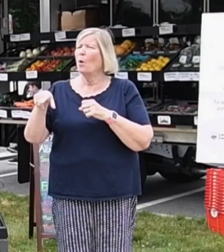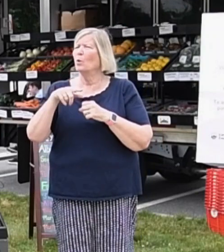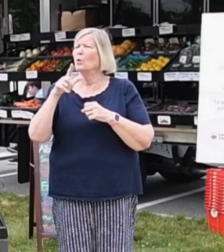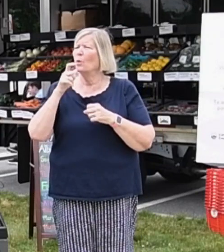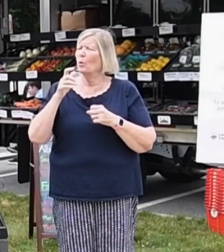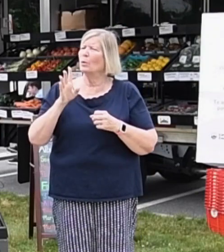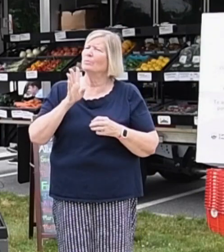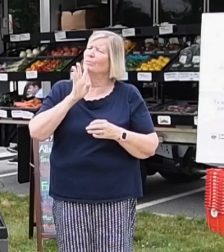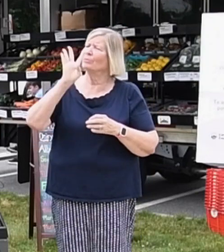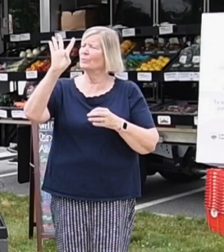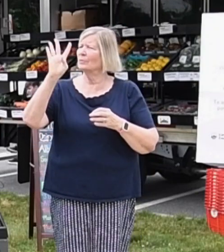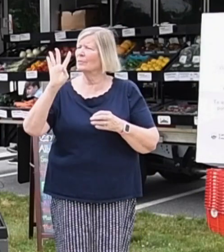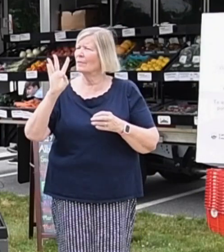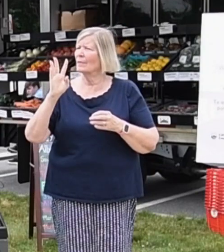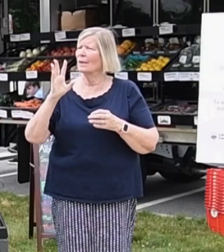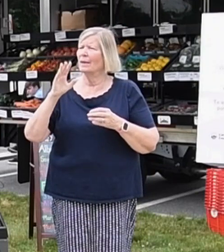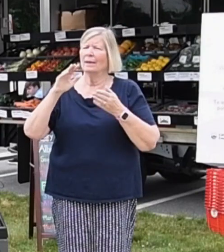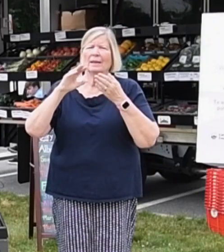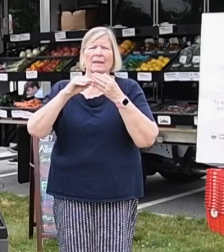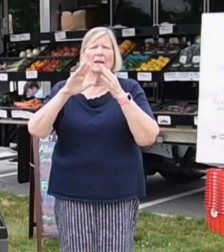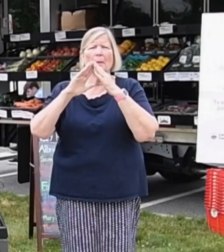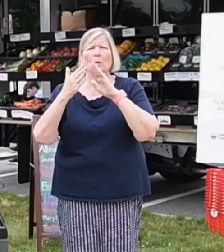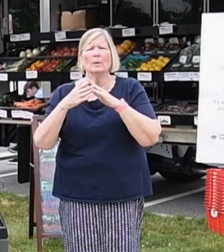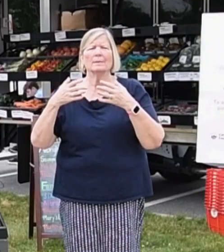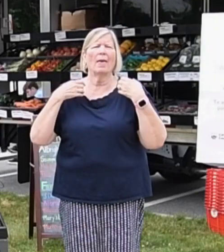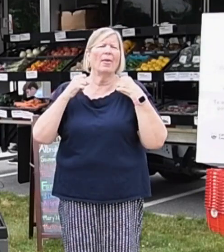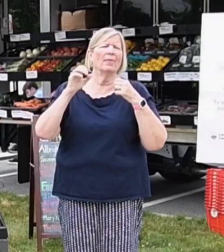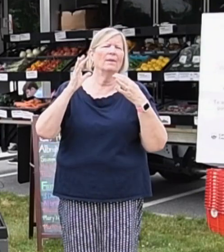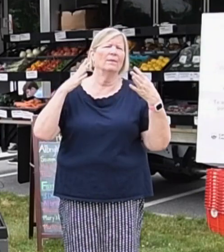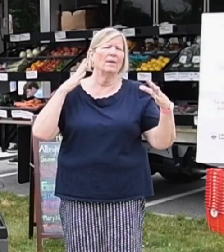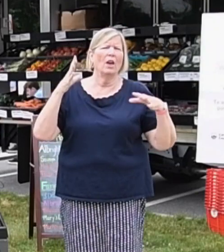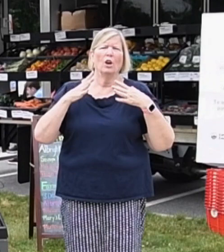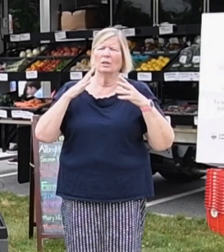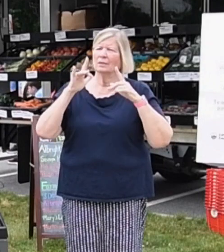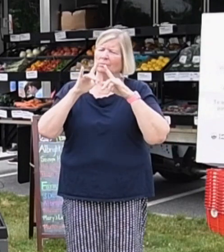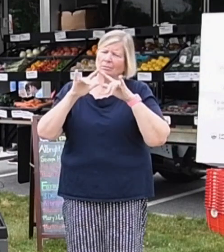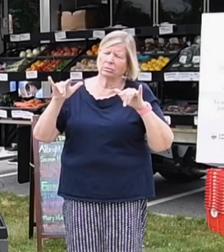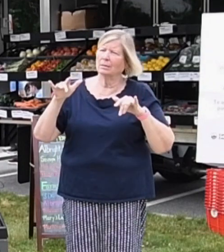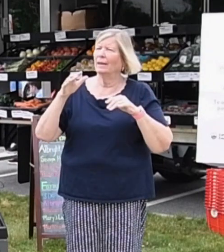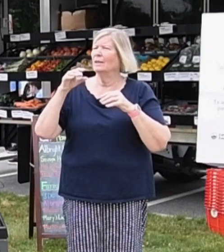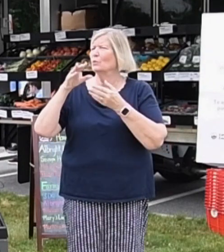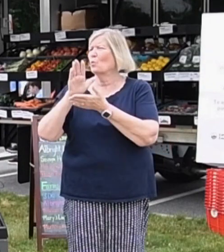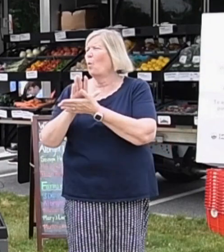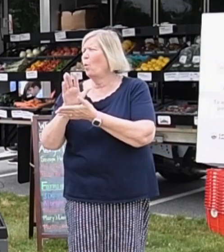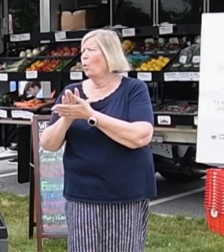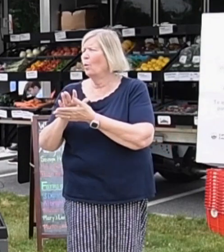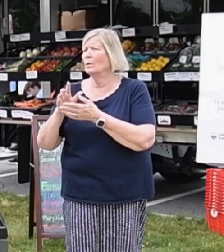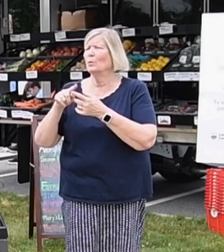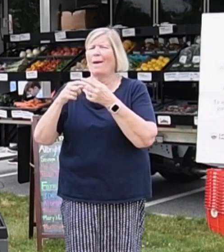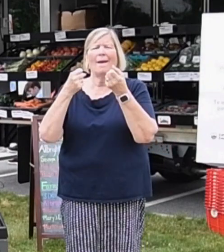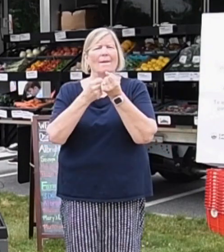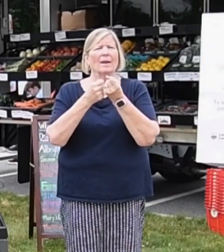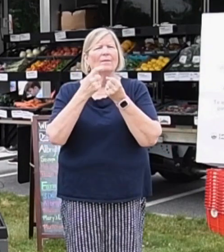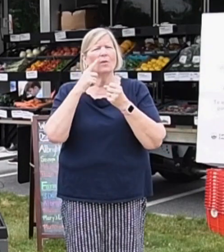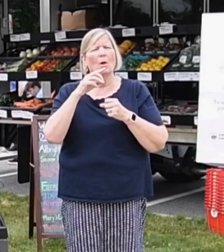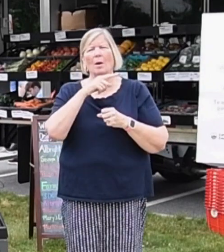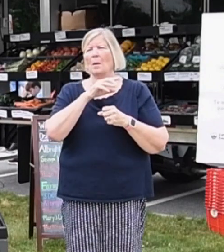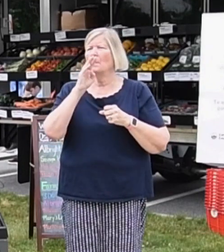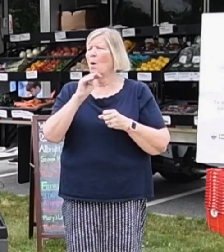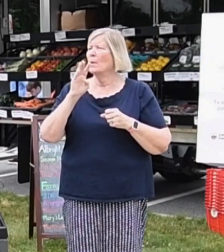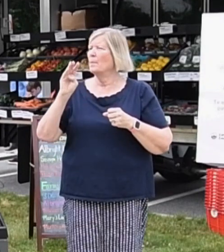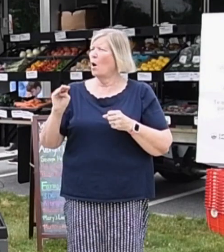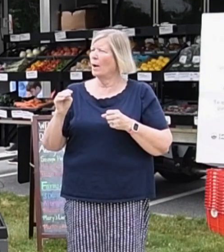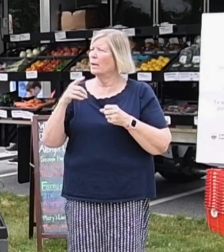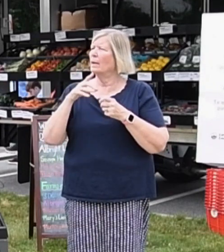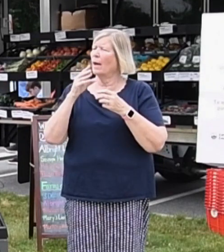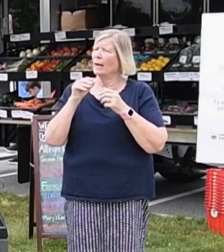their voices in communities, health fairs, you name it, in schools, to advocate for the mobile market and continue